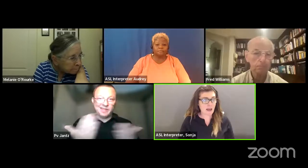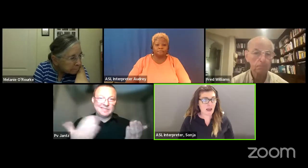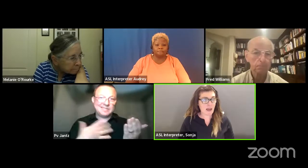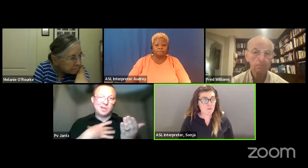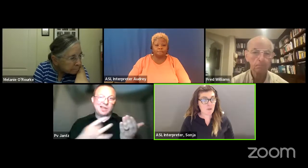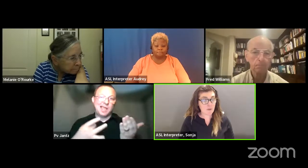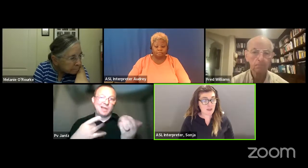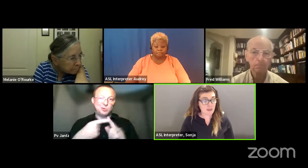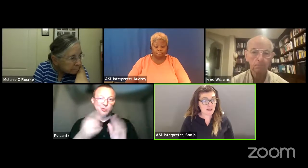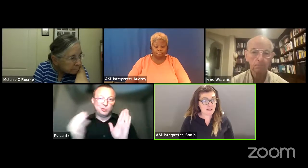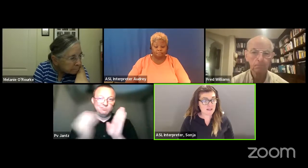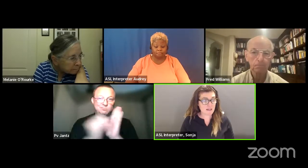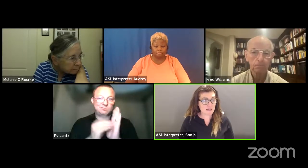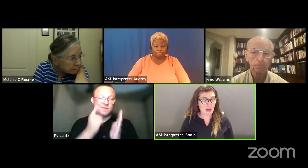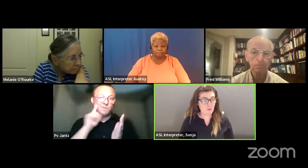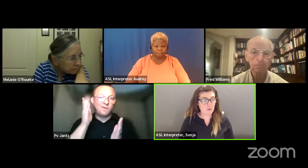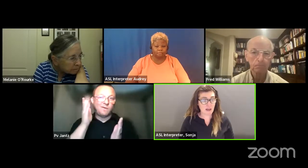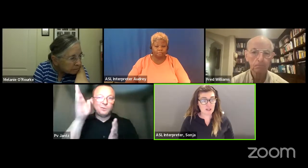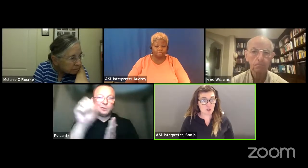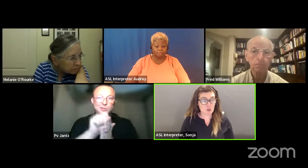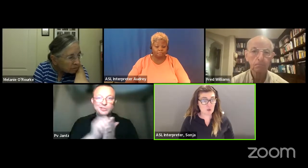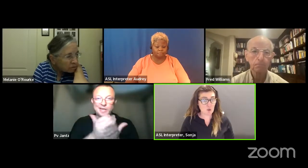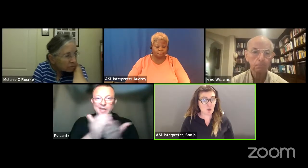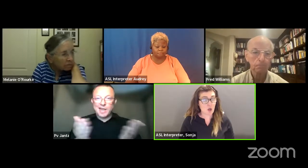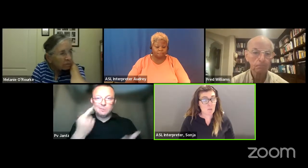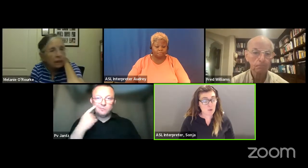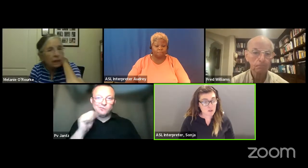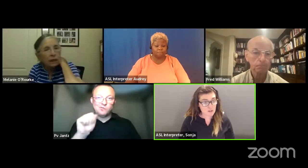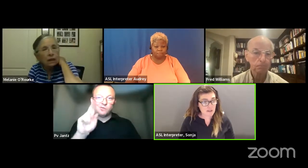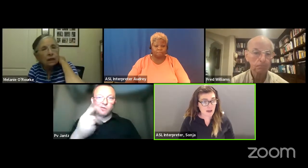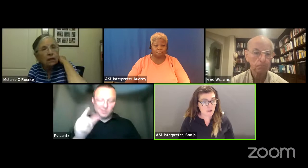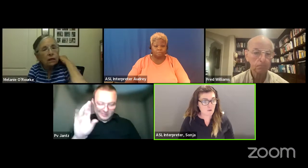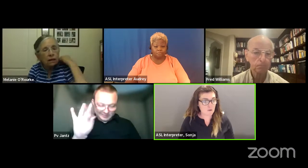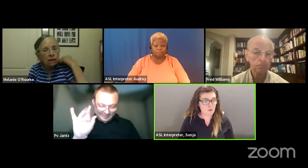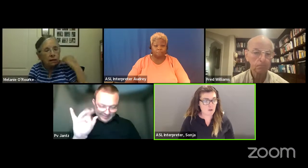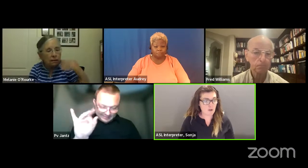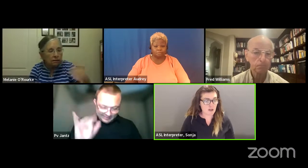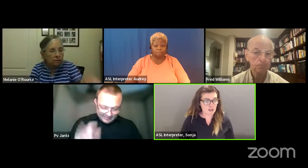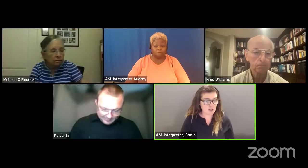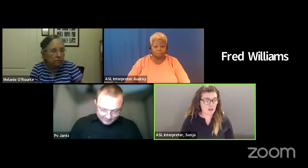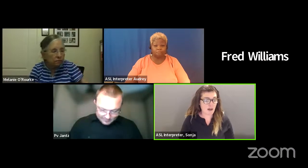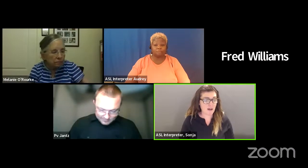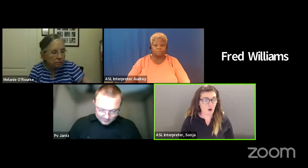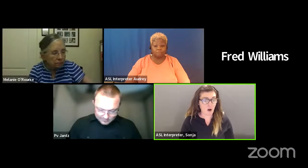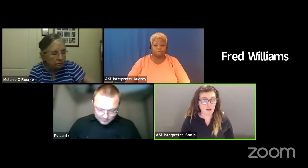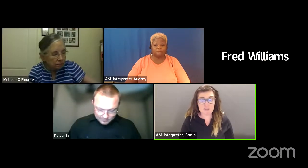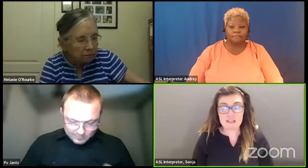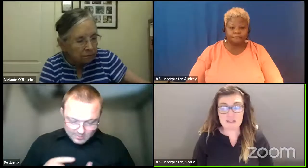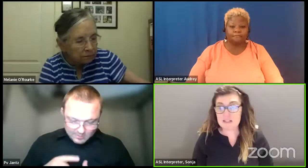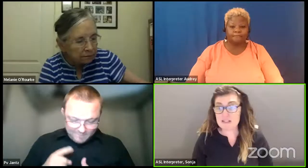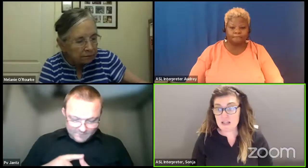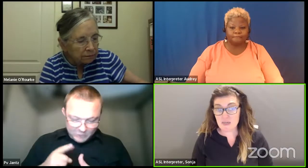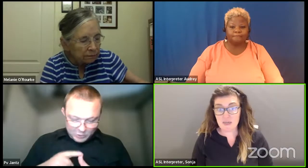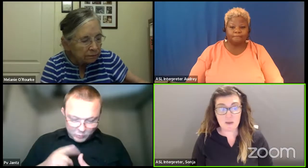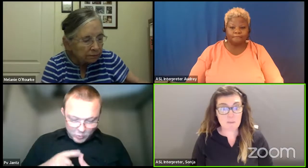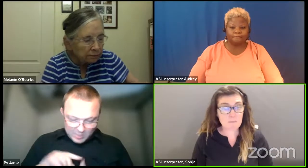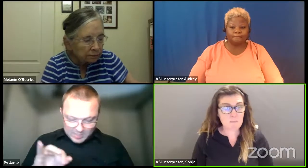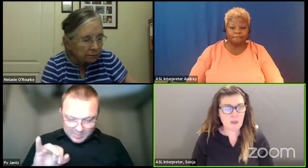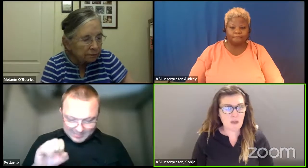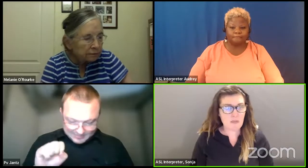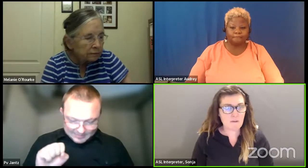And I have 3 things that I would like to put down for future agenda on August